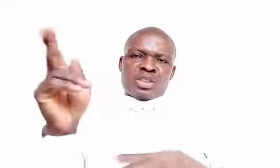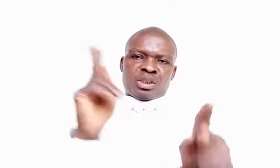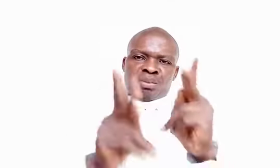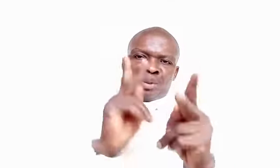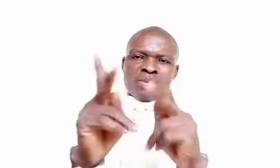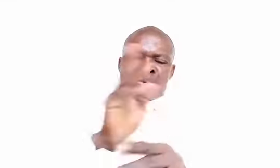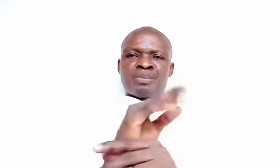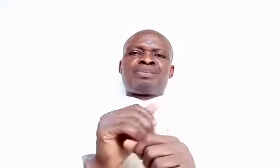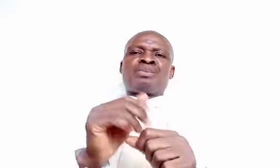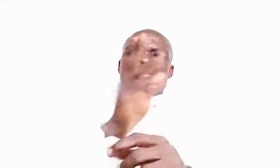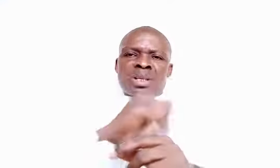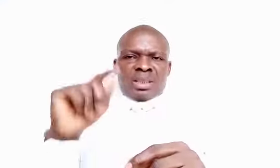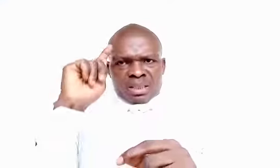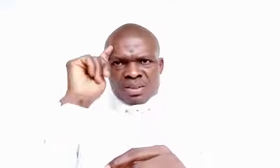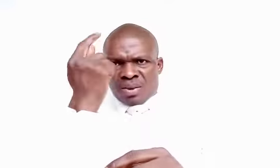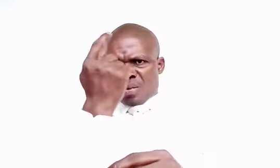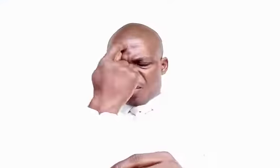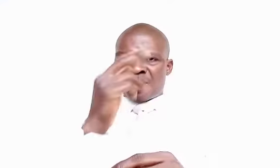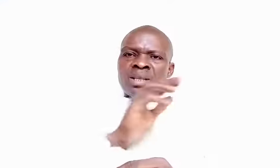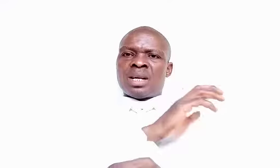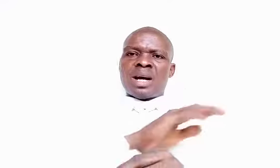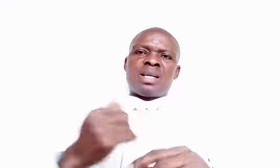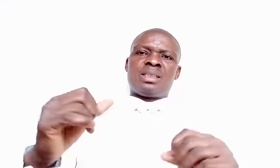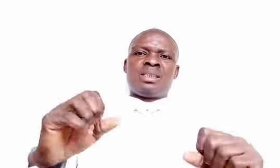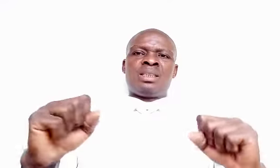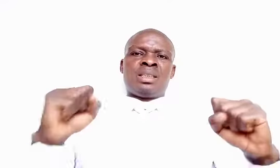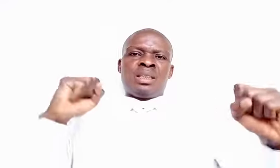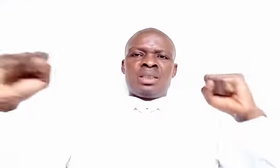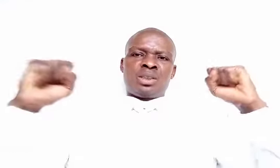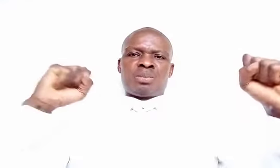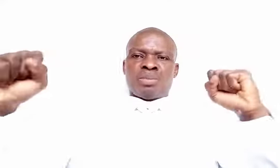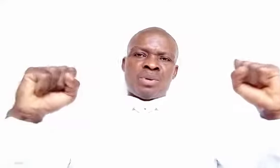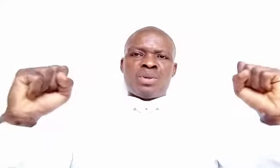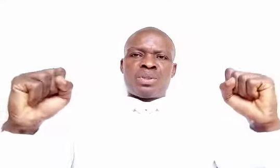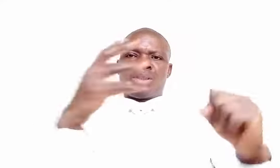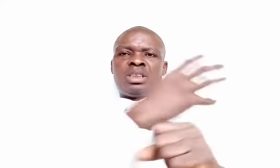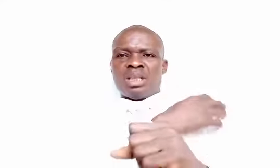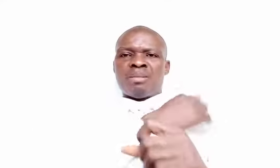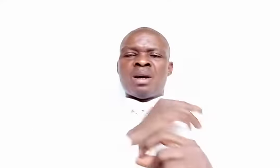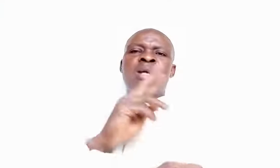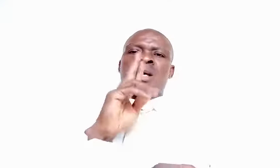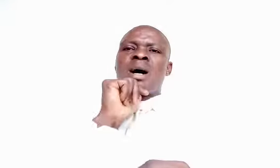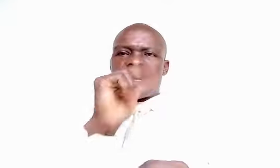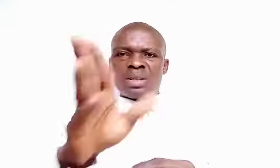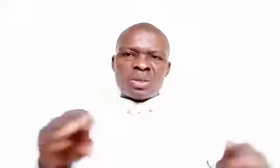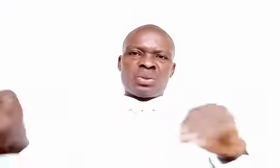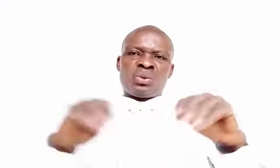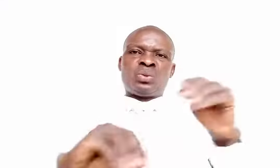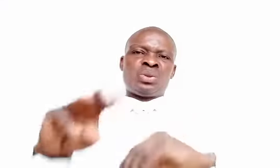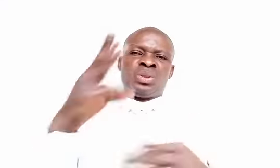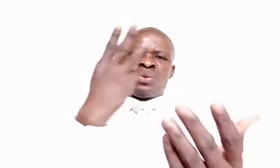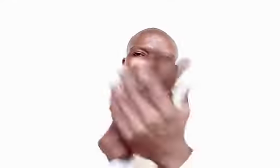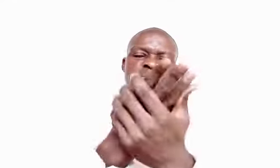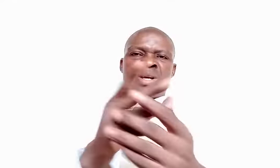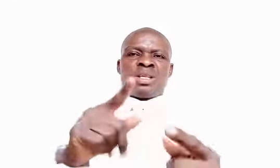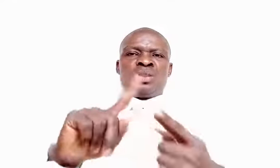Unfortunately, the government and the sports commission have not done much to encourage Nigerian children.